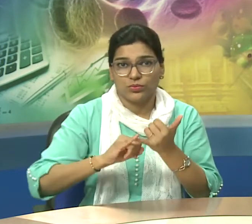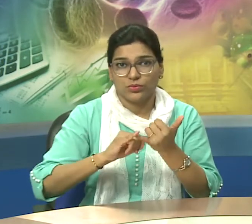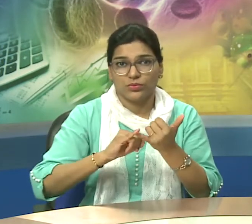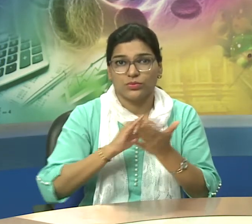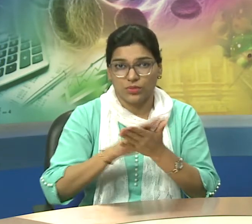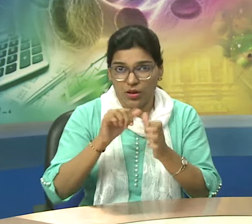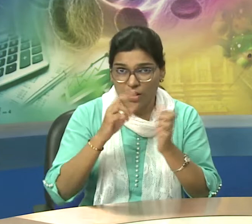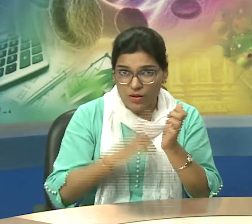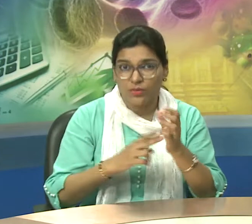Vibhushan.